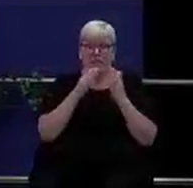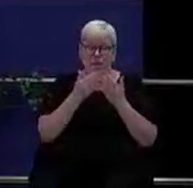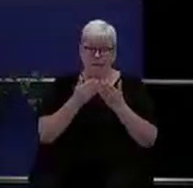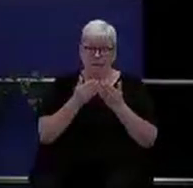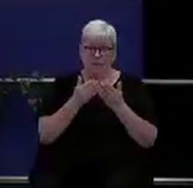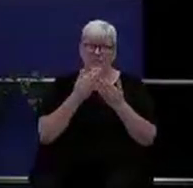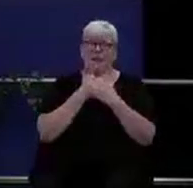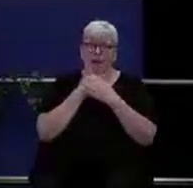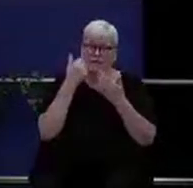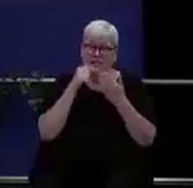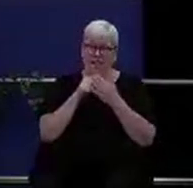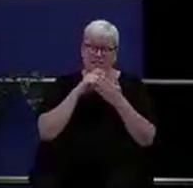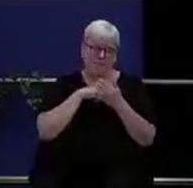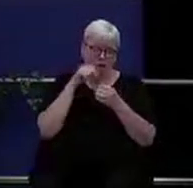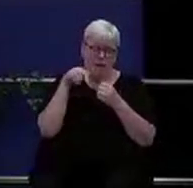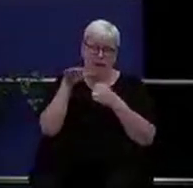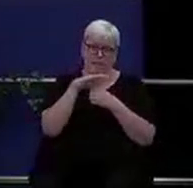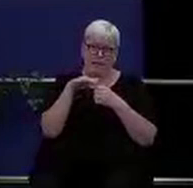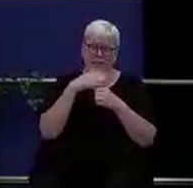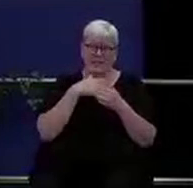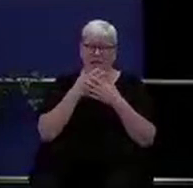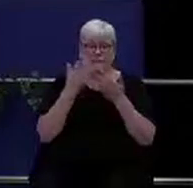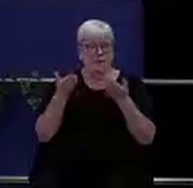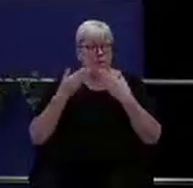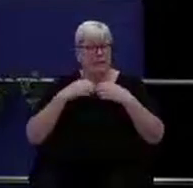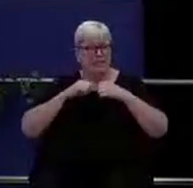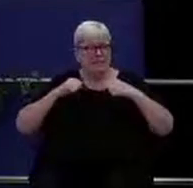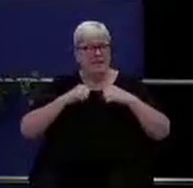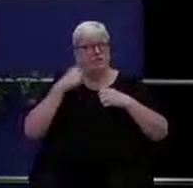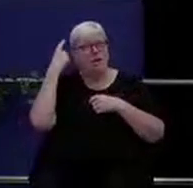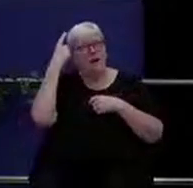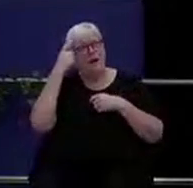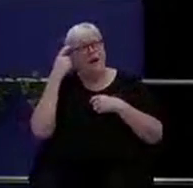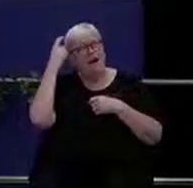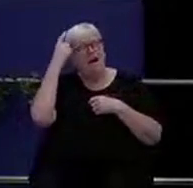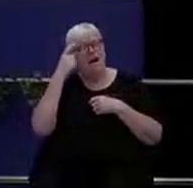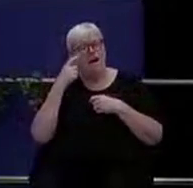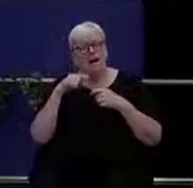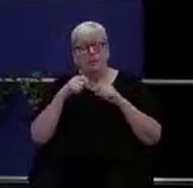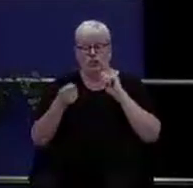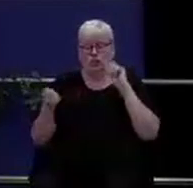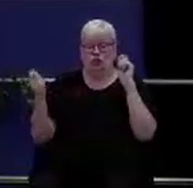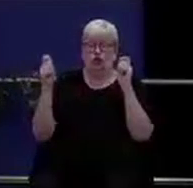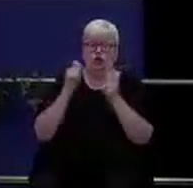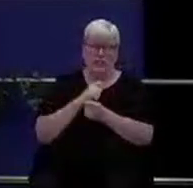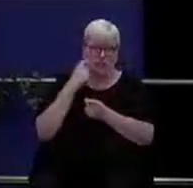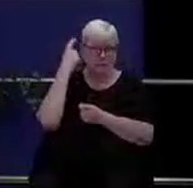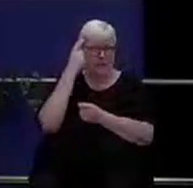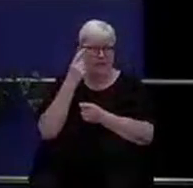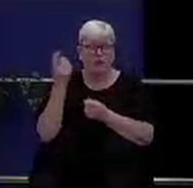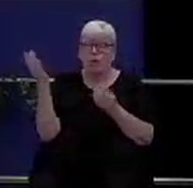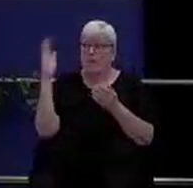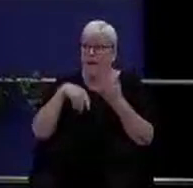to, it gave me the space to be able to think my own thoughts and think differently. And it strikes me very strongly when I'm back in the UK